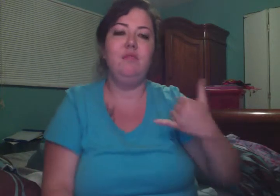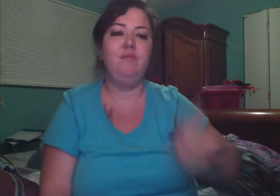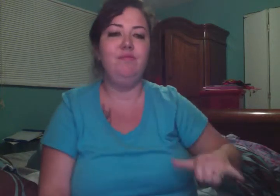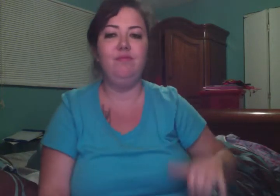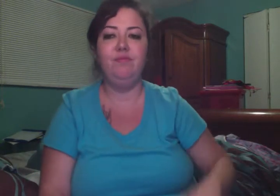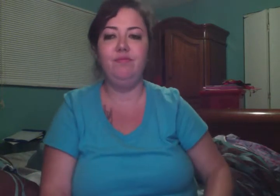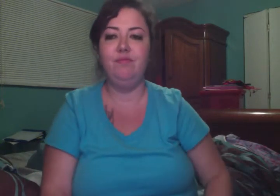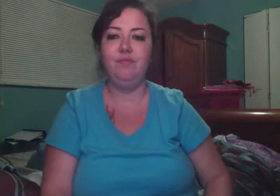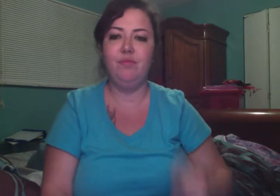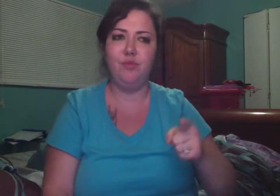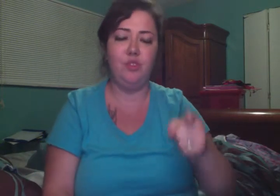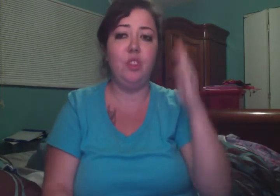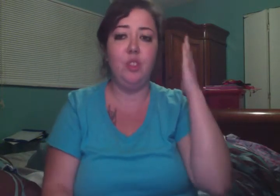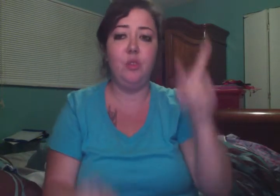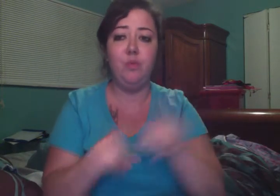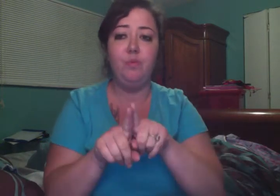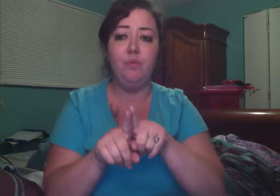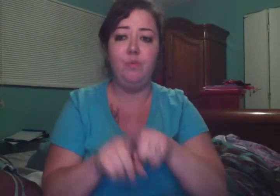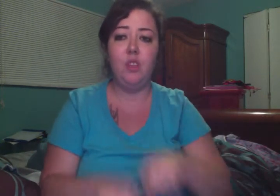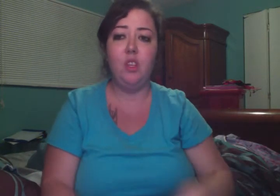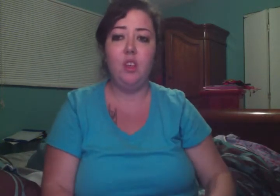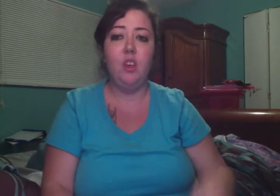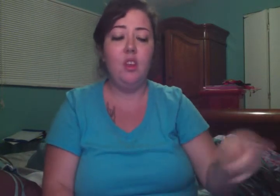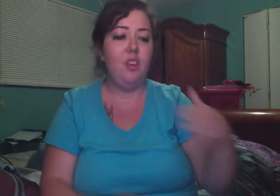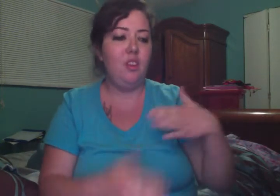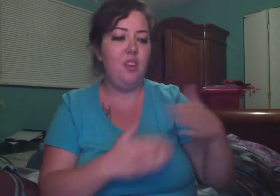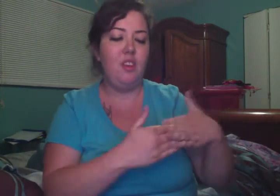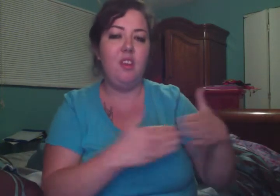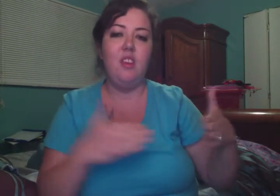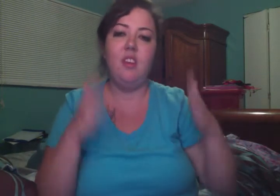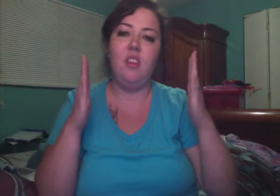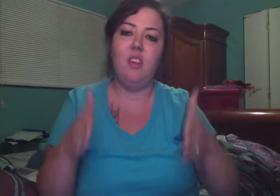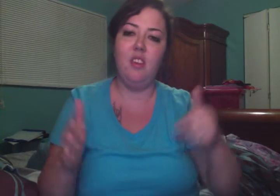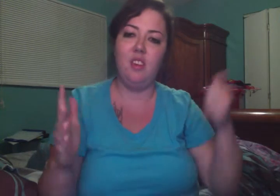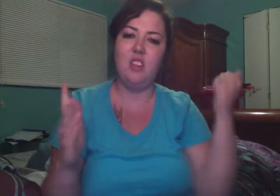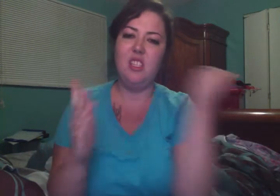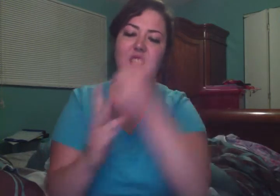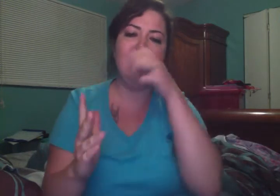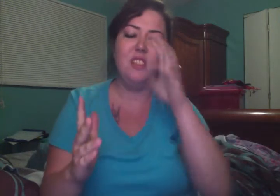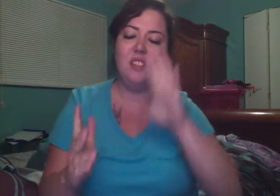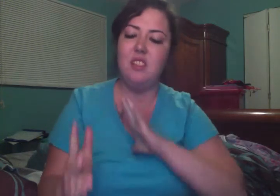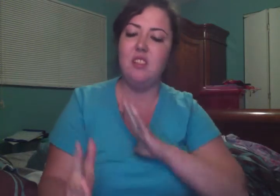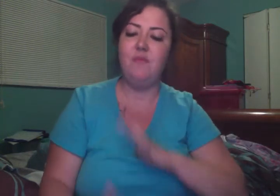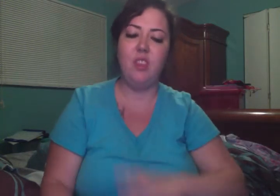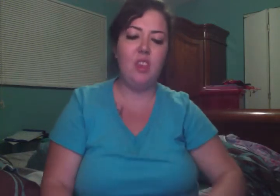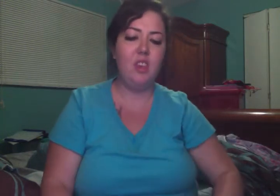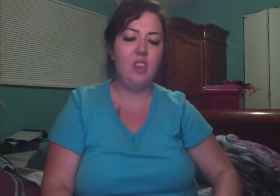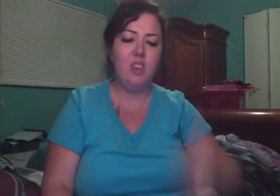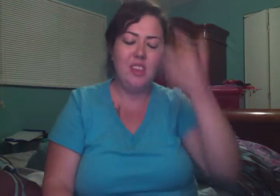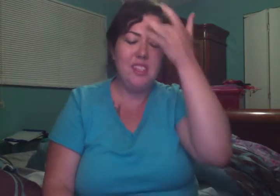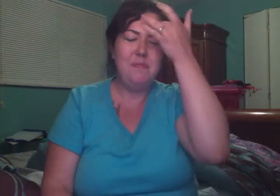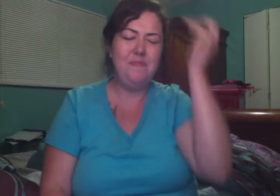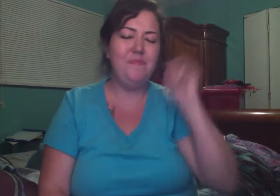veins. Wouldn't you see my neighbors beating his wife? Because